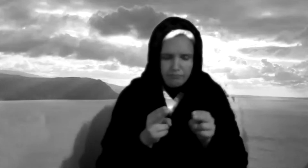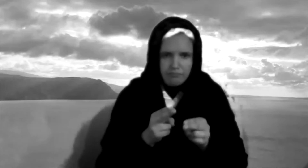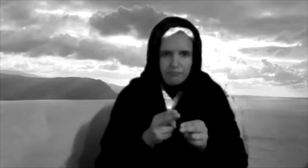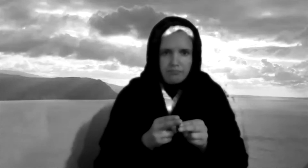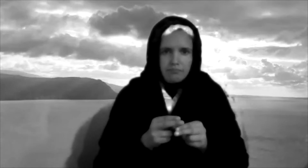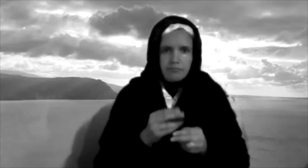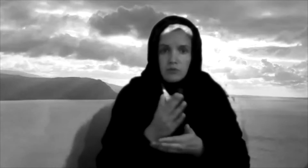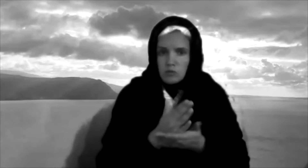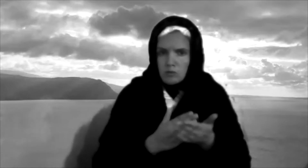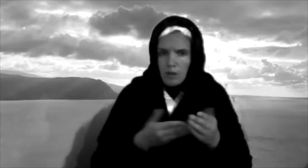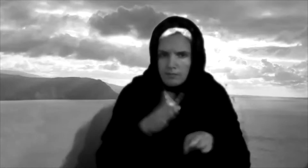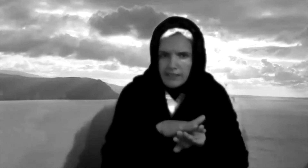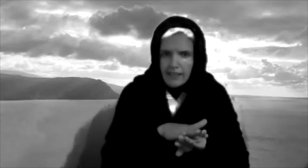We're the last three left on this island.